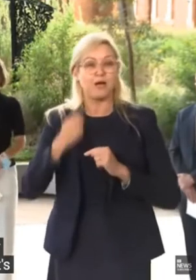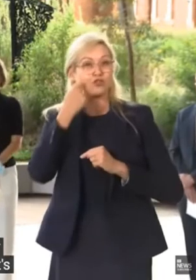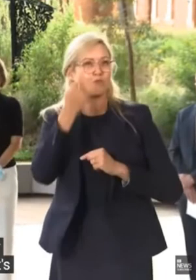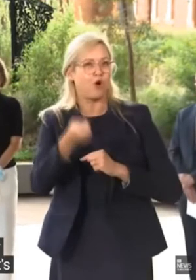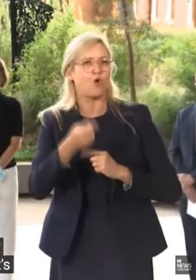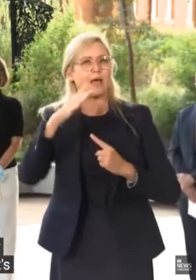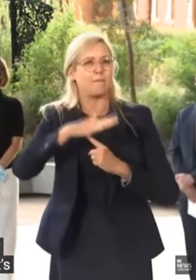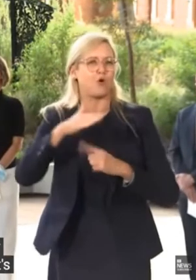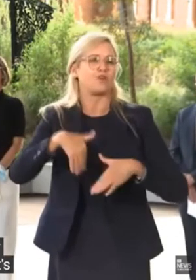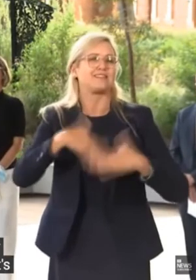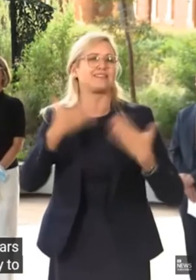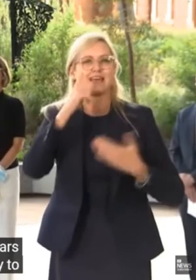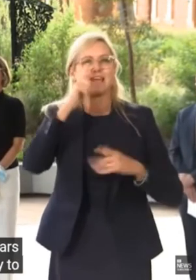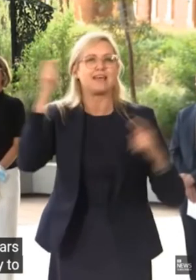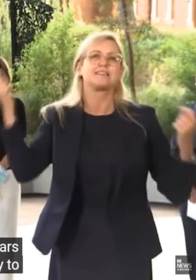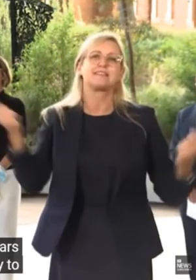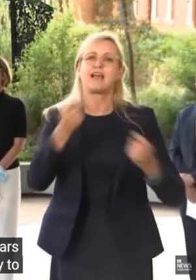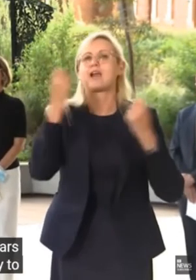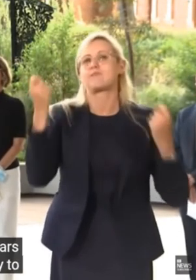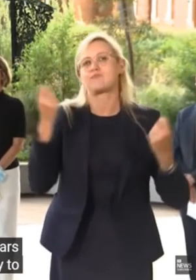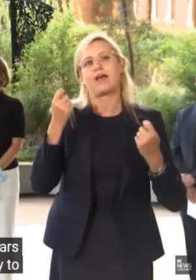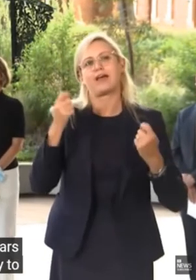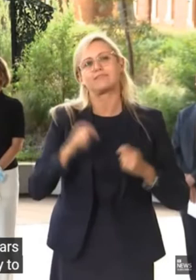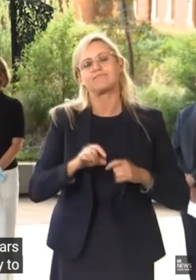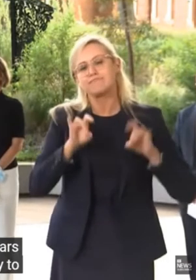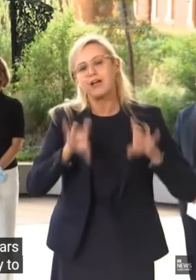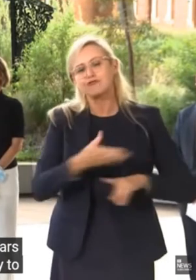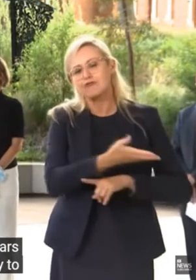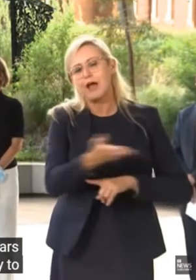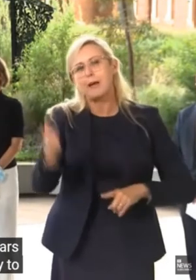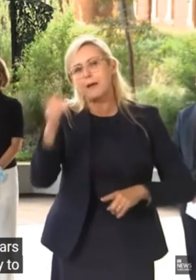day to celebrate those values that we've seen our